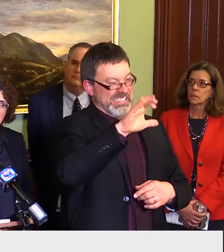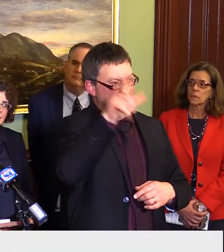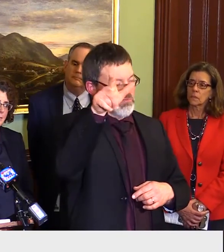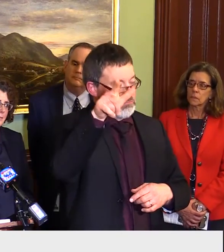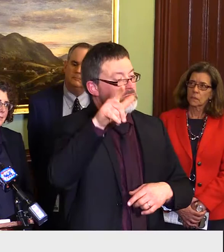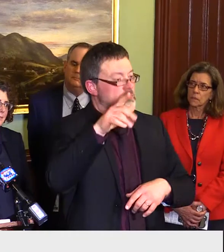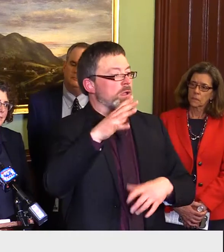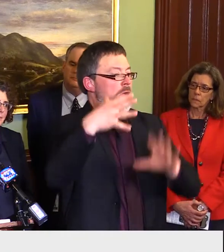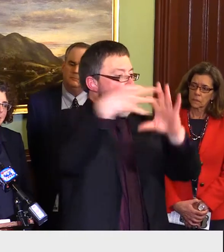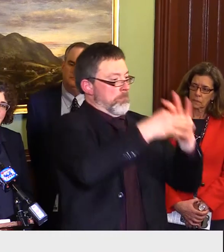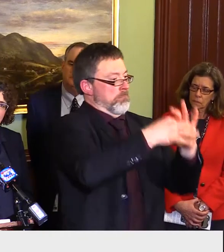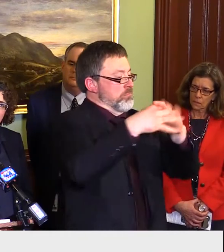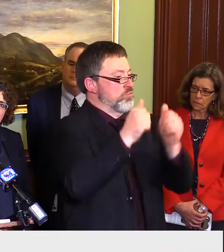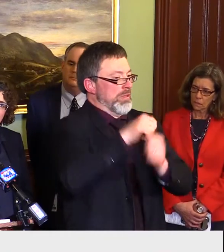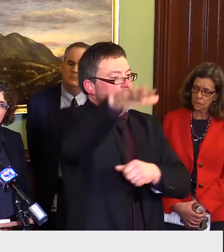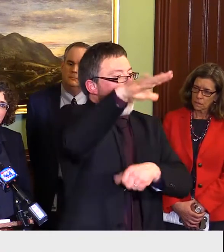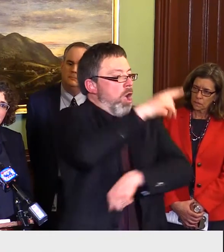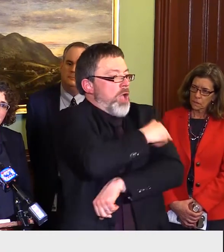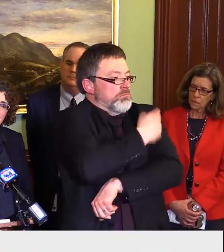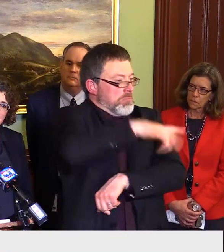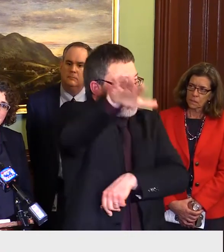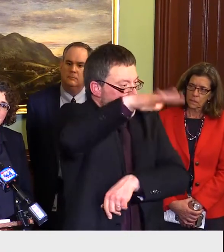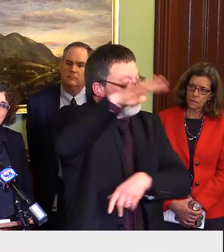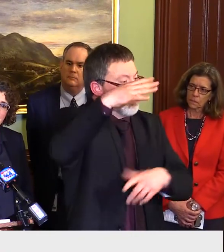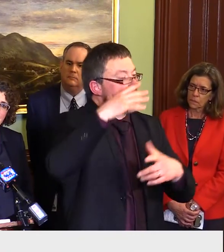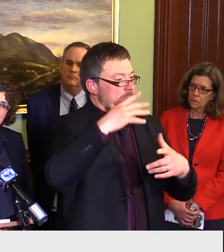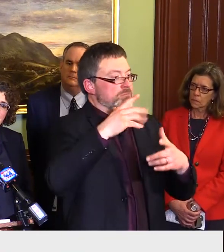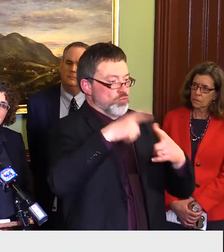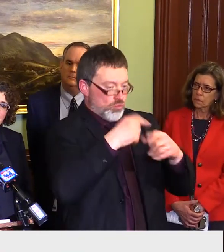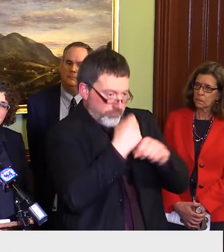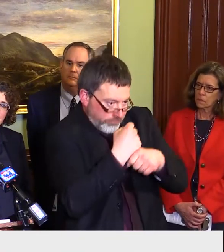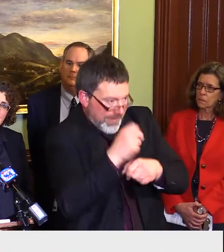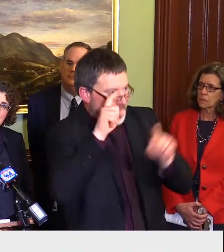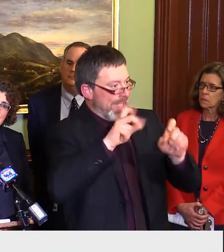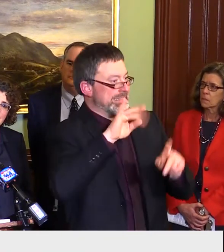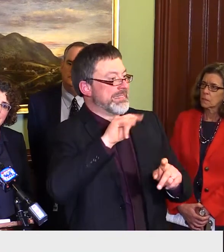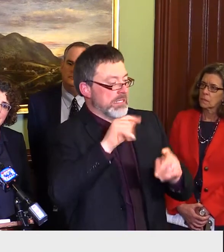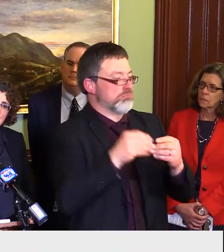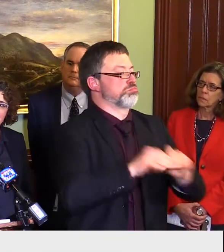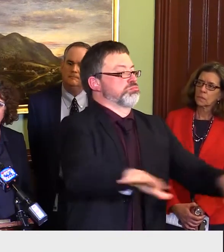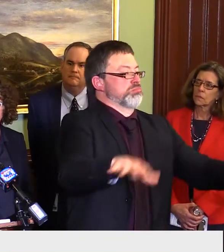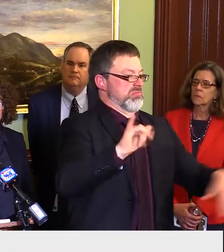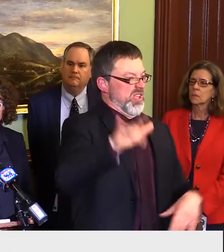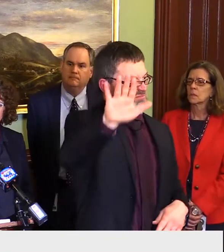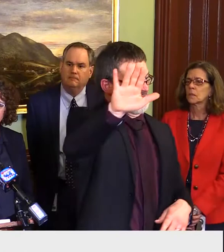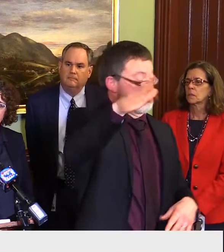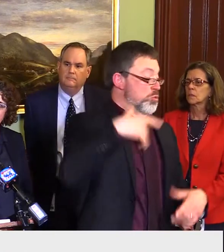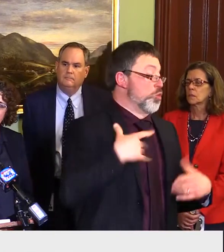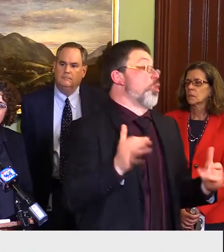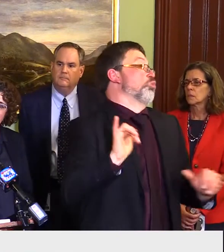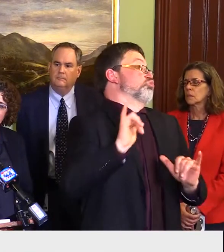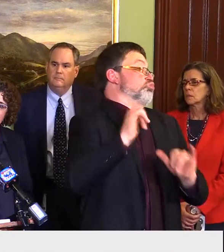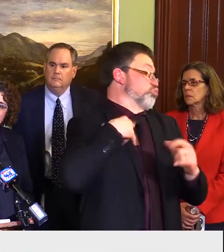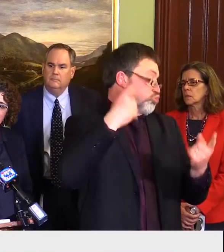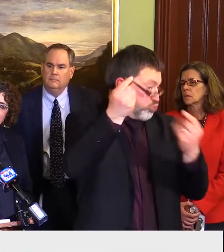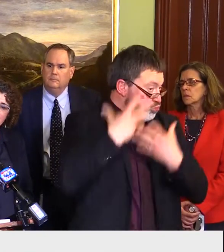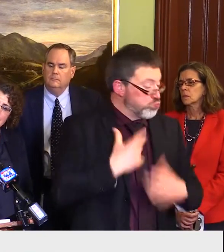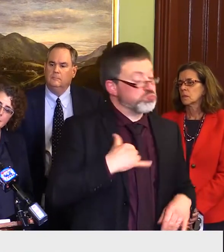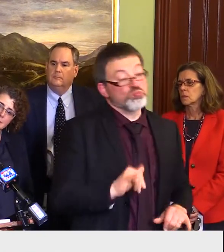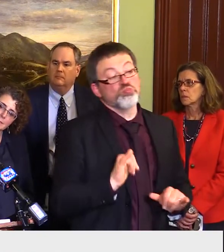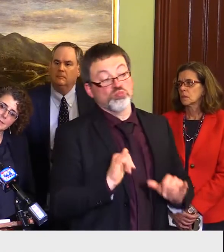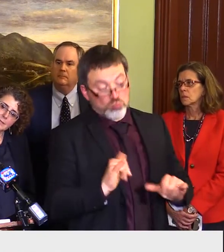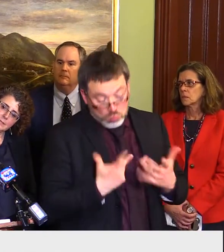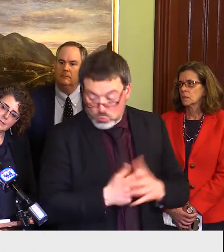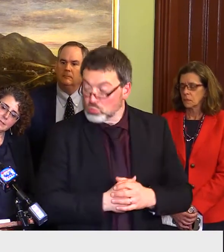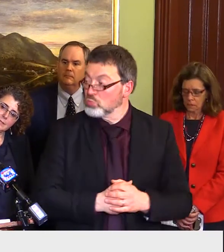public health lab and the medical center lab. Have you basically been depending on or